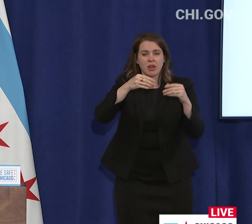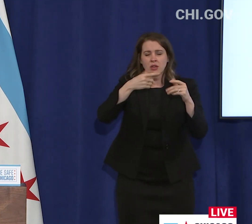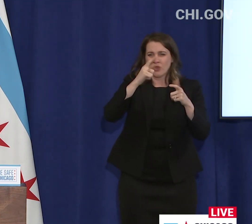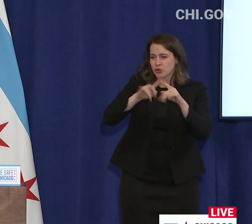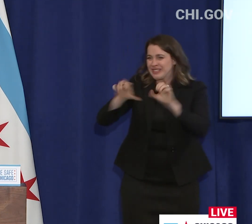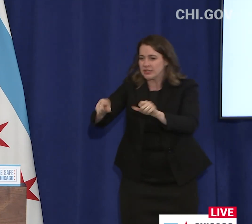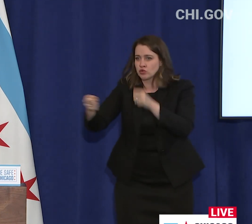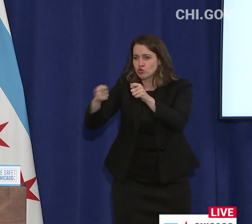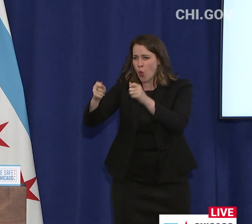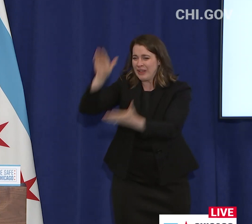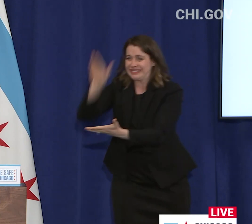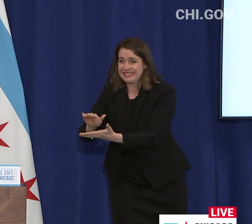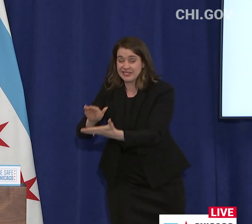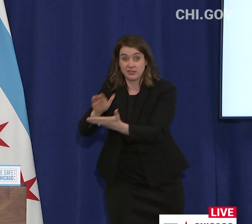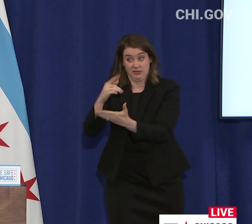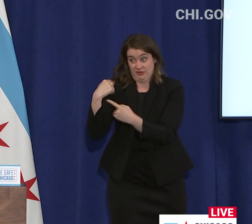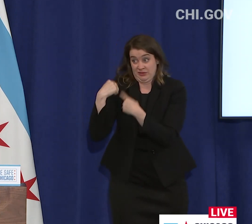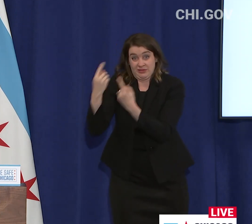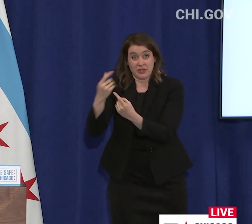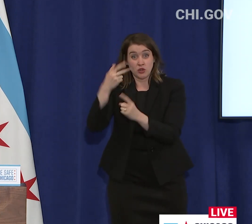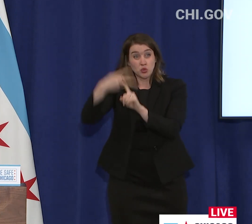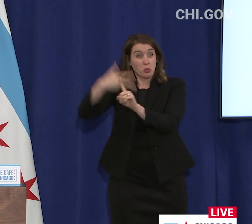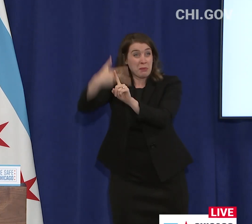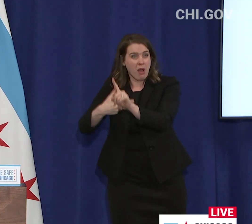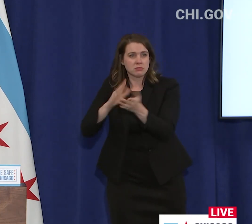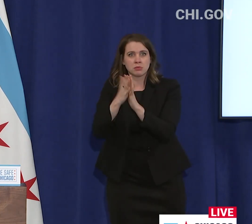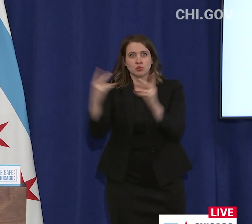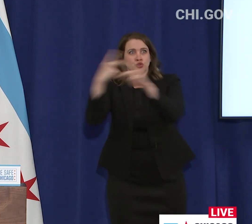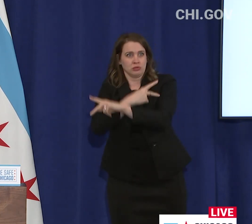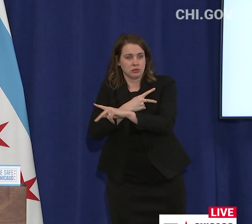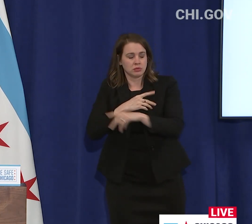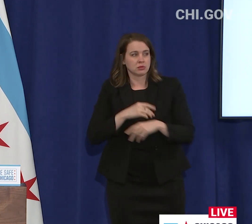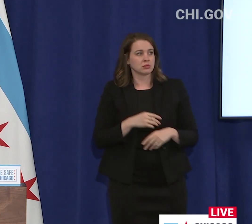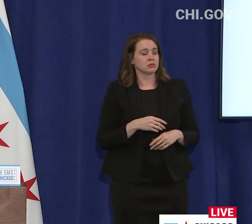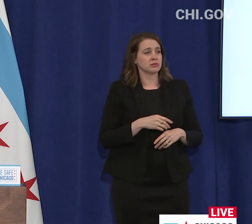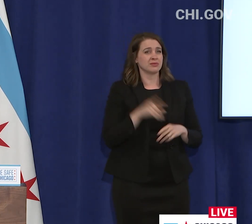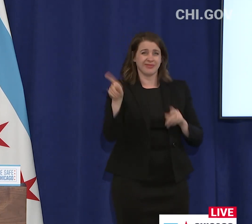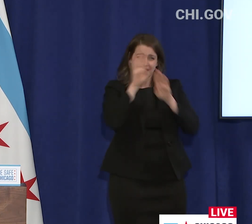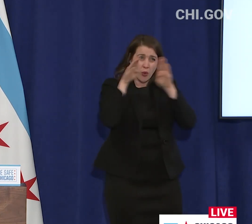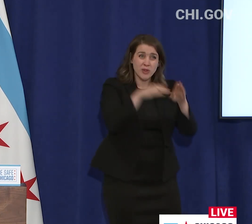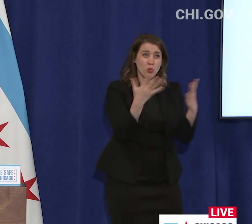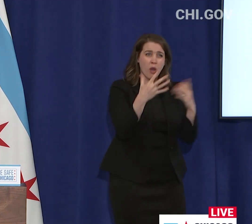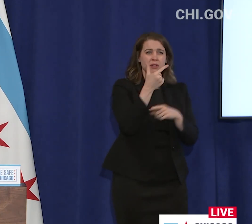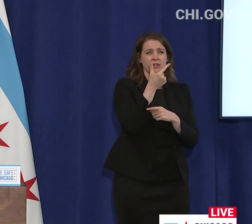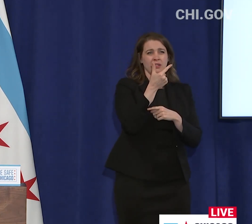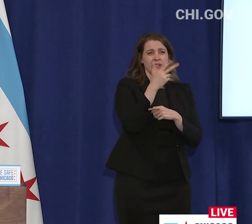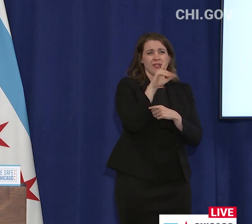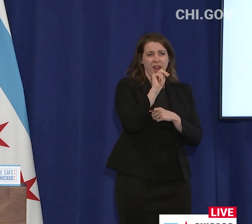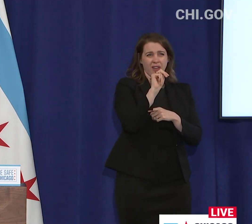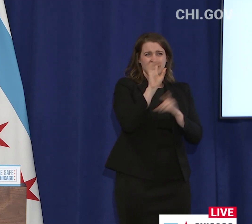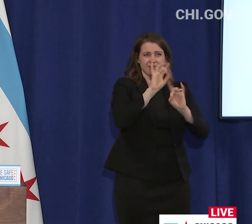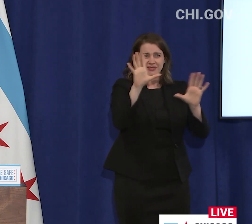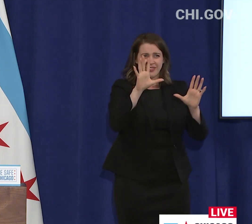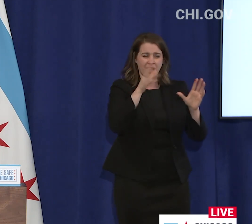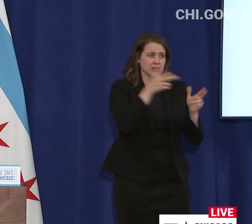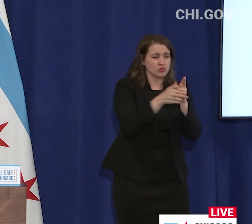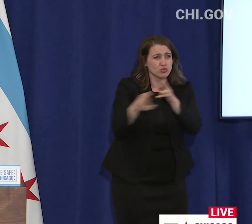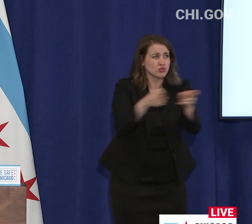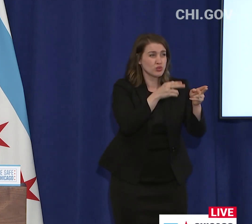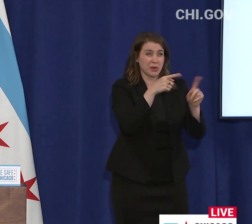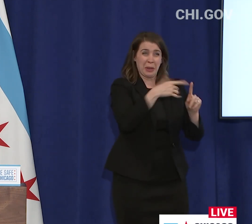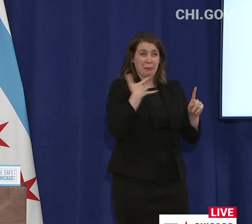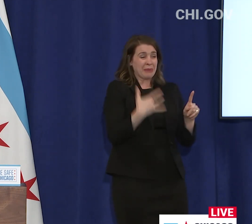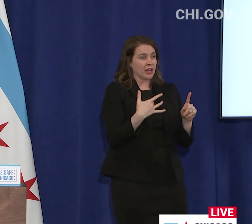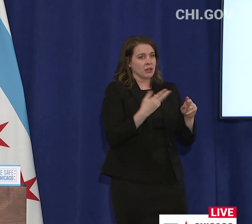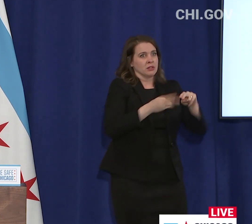and more dangerous in the last few months, or curbing gun violence, which is always tough, and particularly in the summer months,